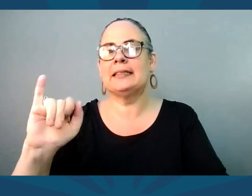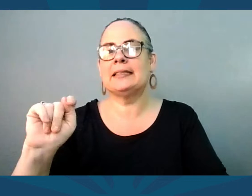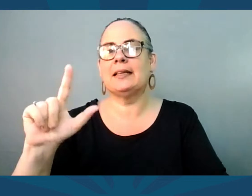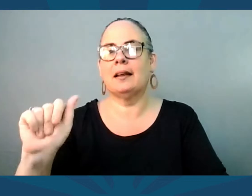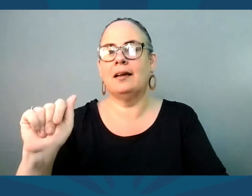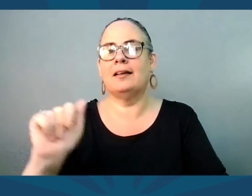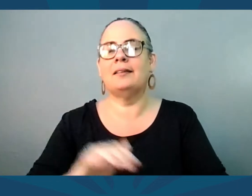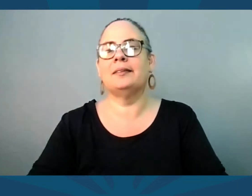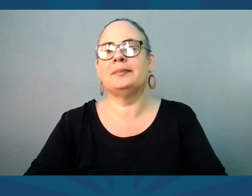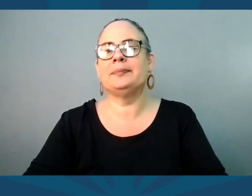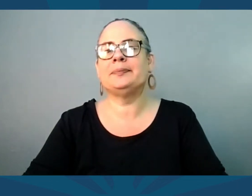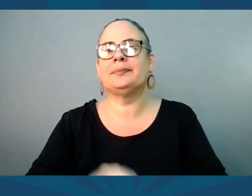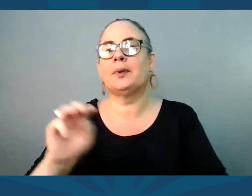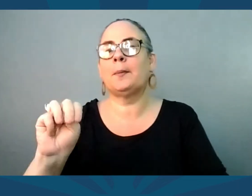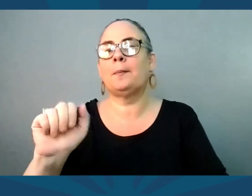Steve M. Titla,